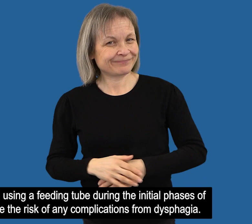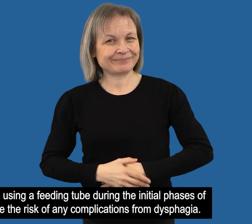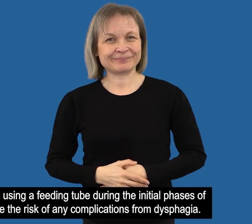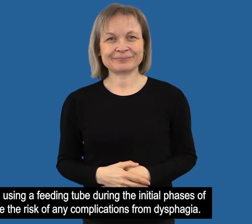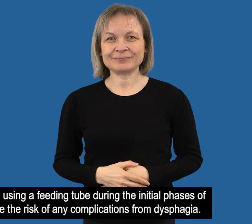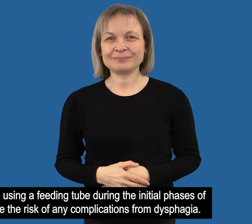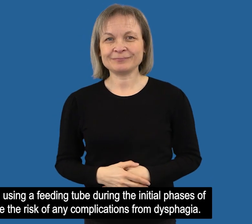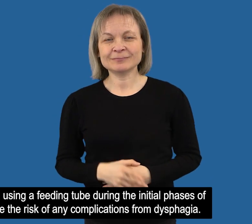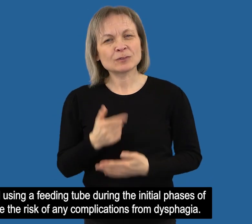dysphagia.